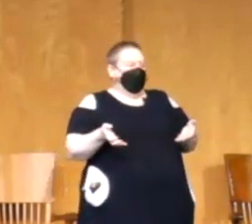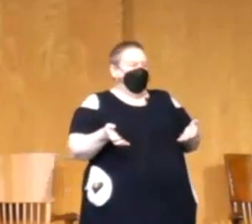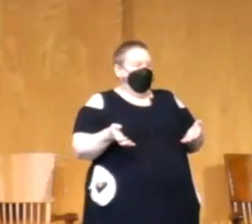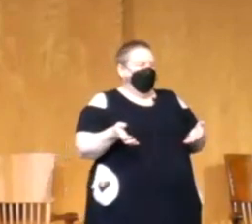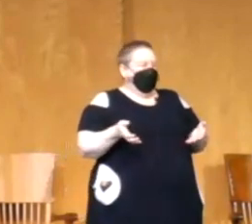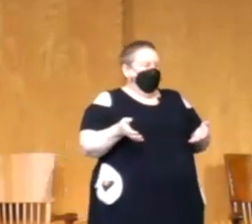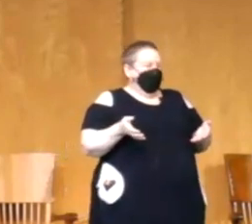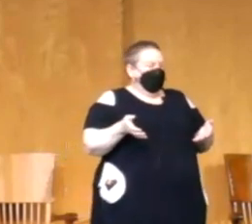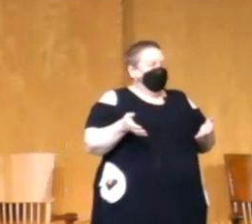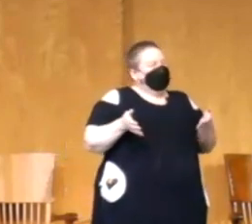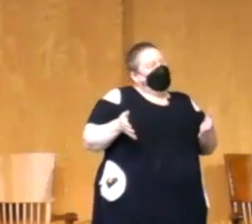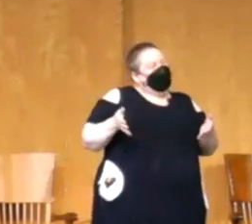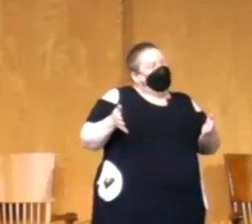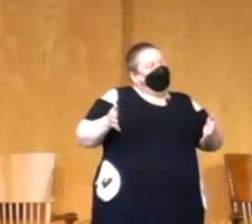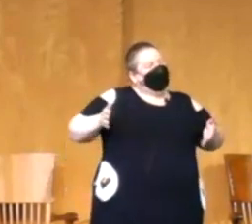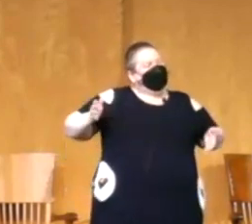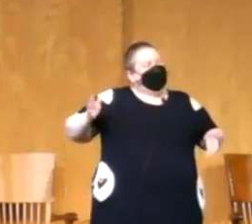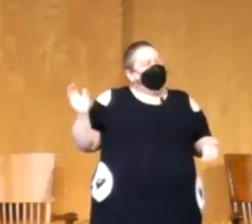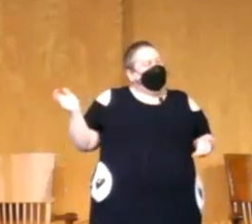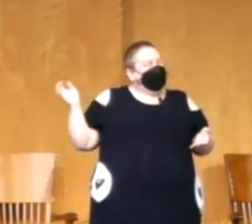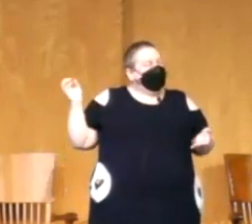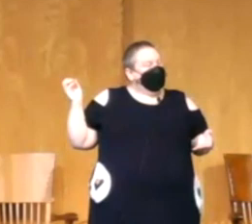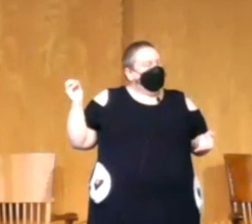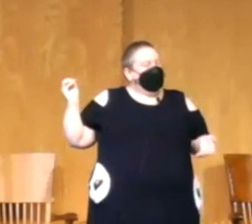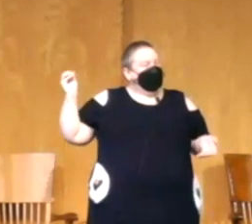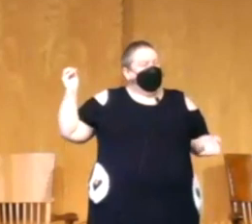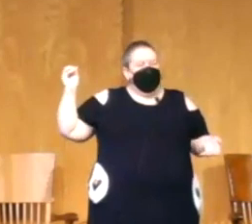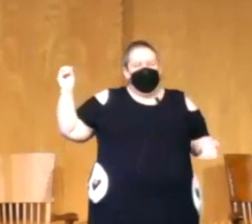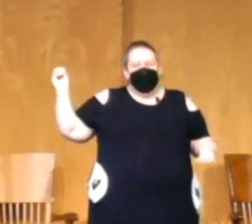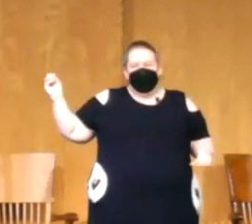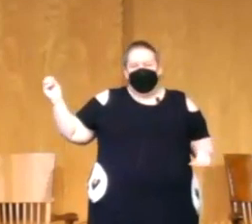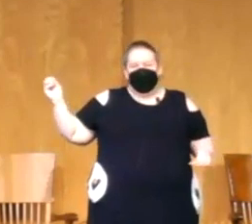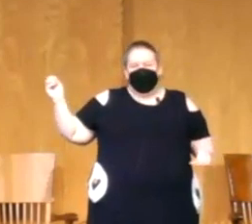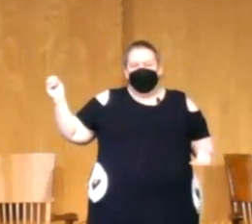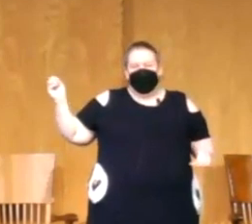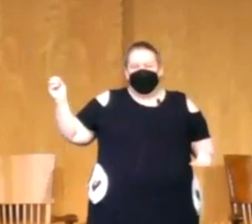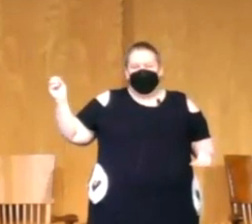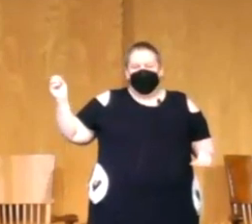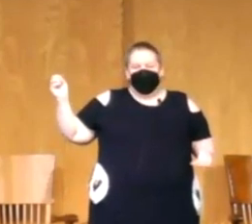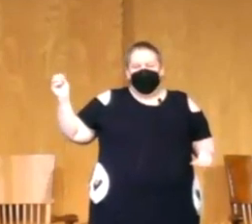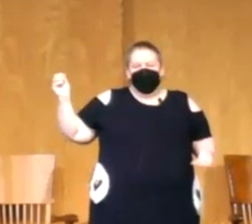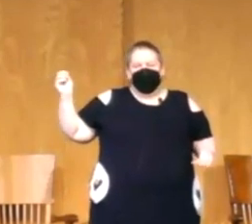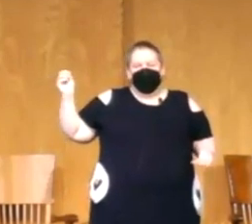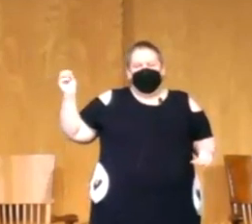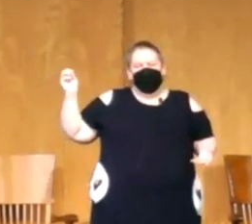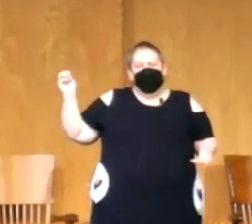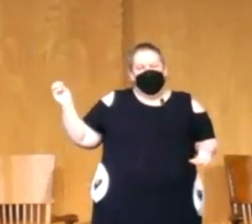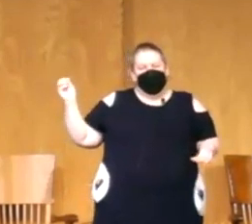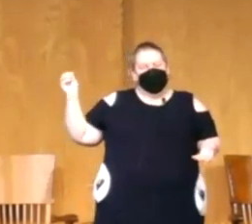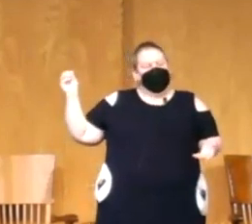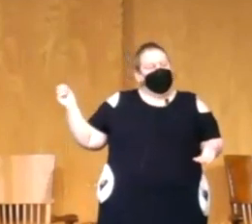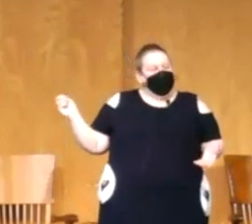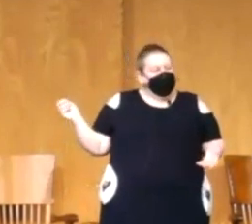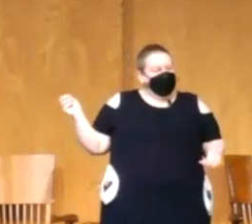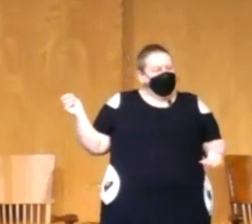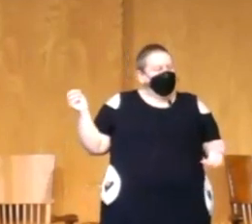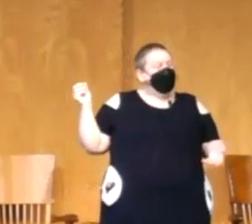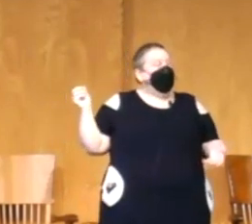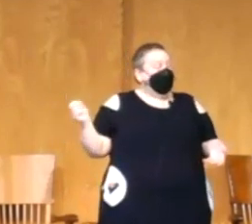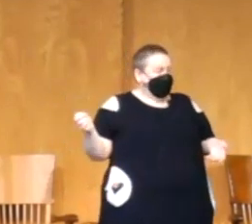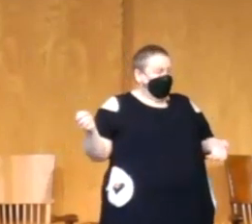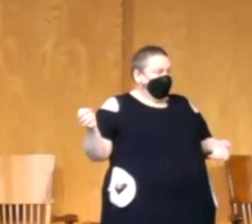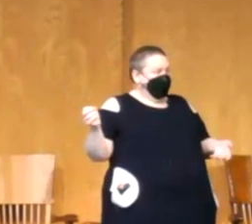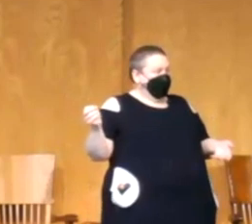today to start with the reading that you heard that attends to